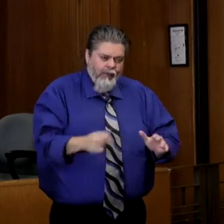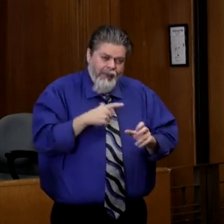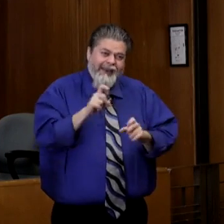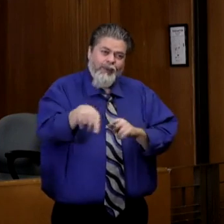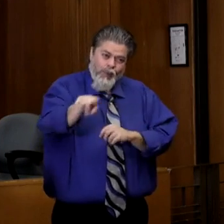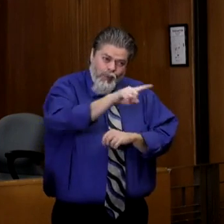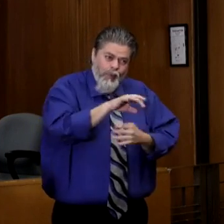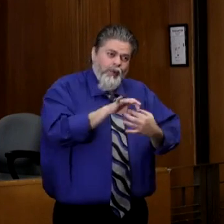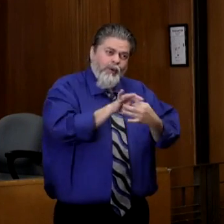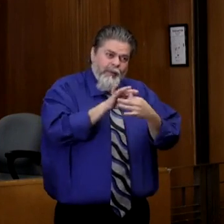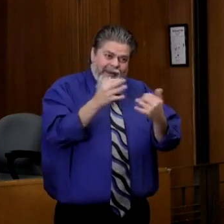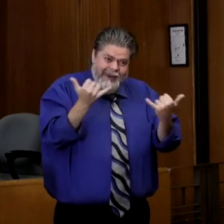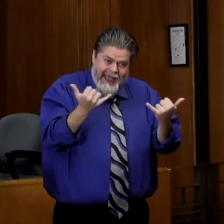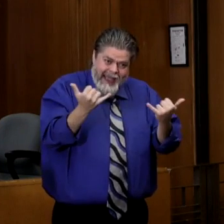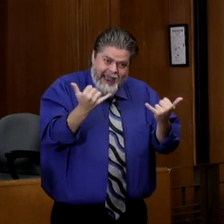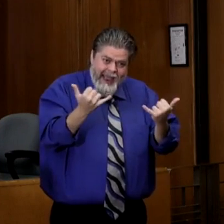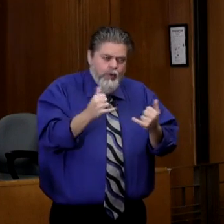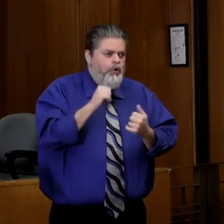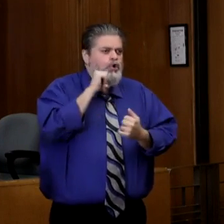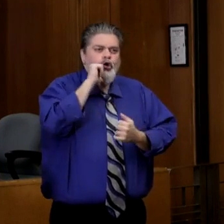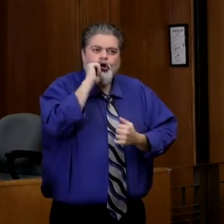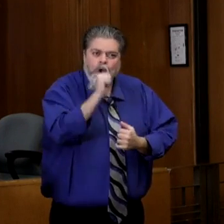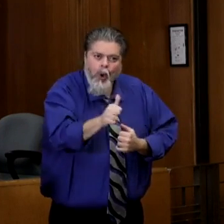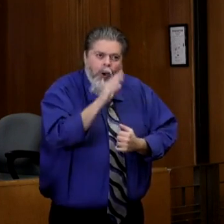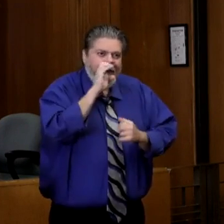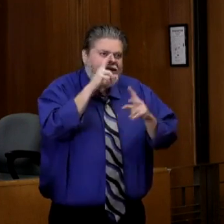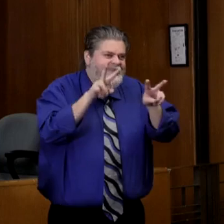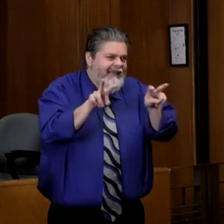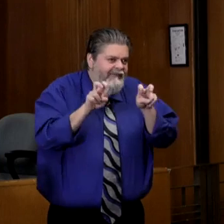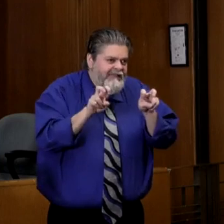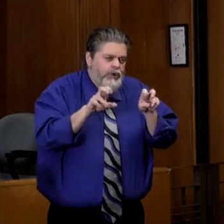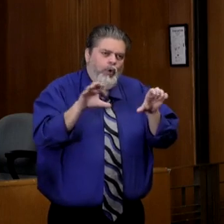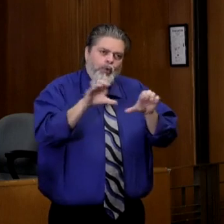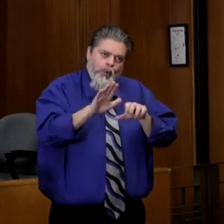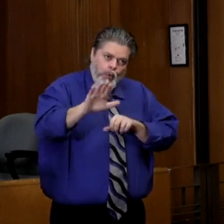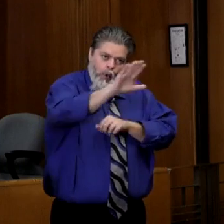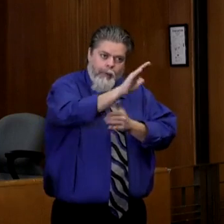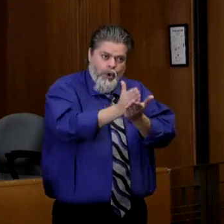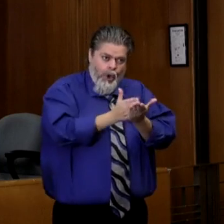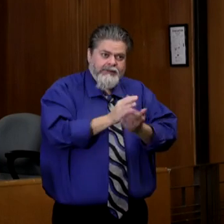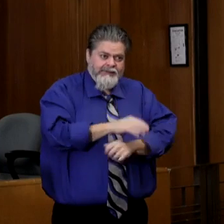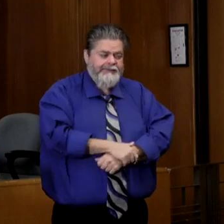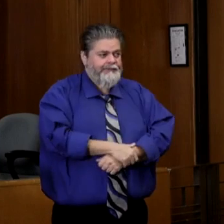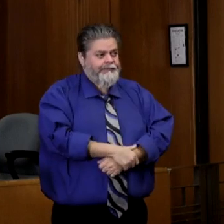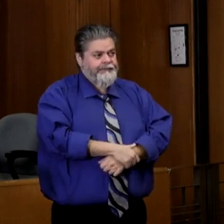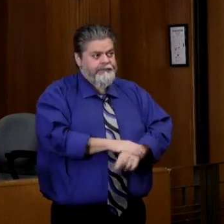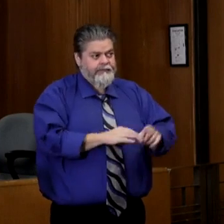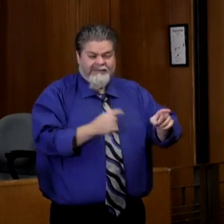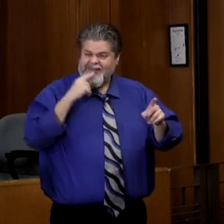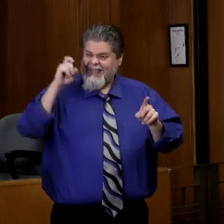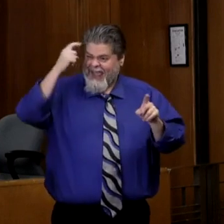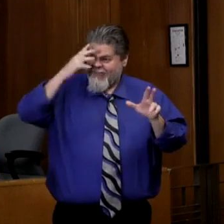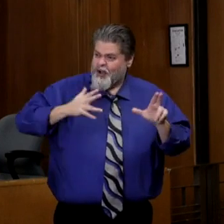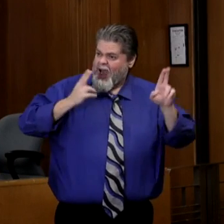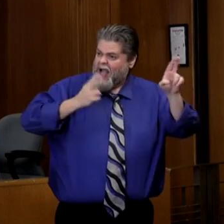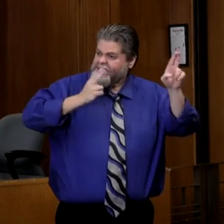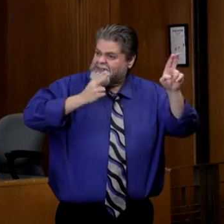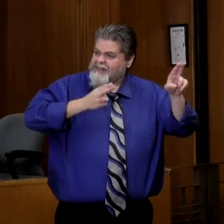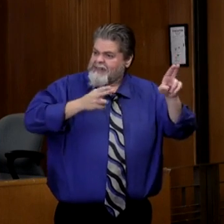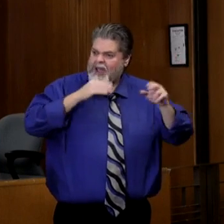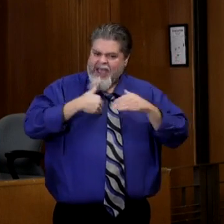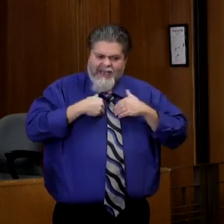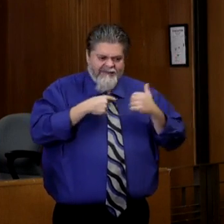you to be unselfish and do your part. So what about that fitness center, just to follow up? I know